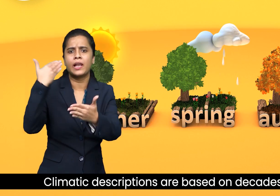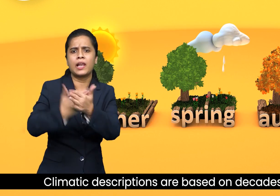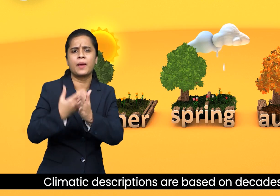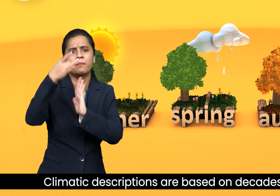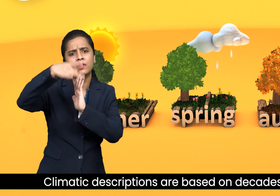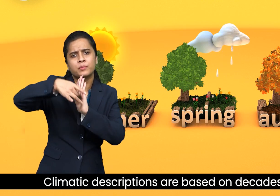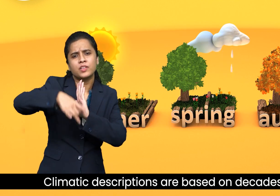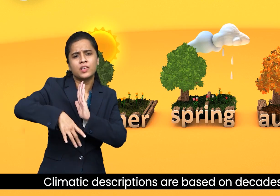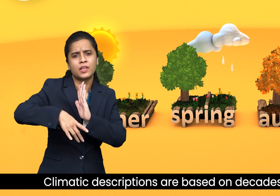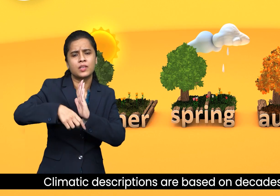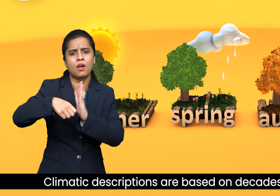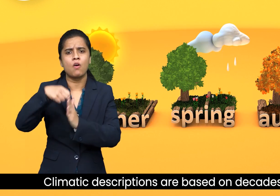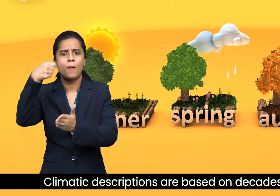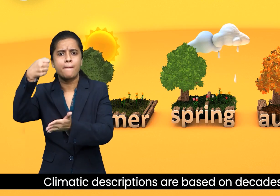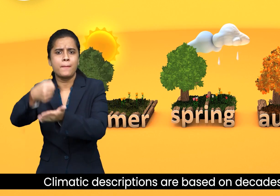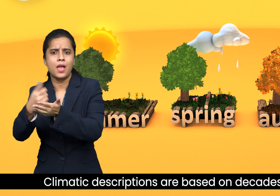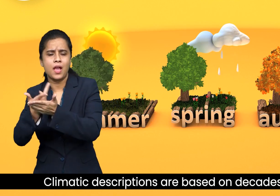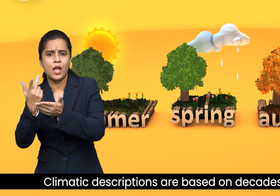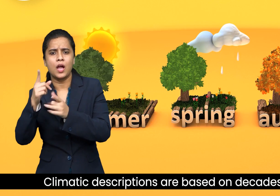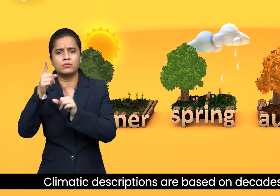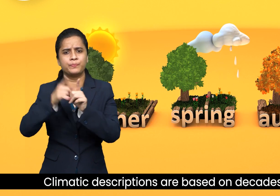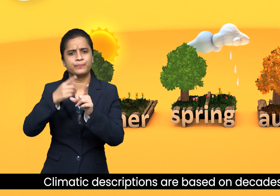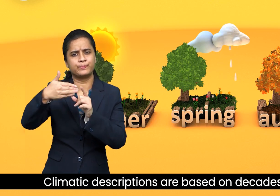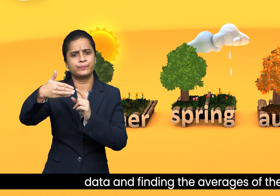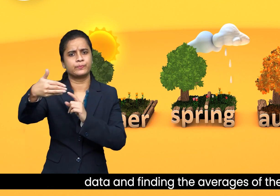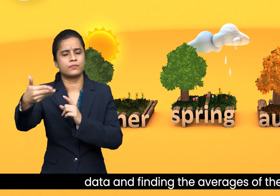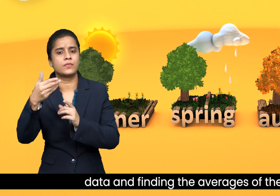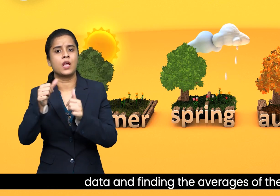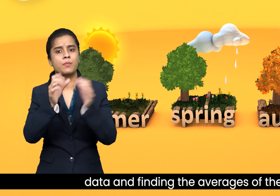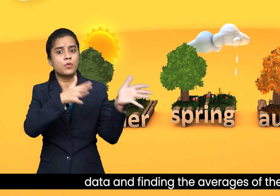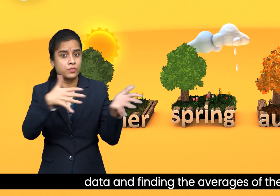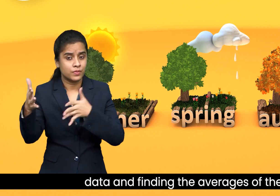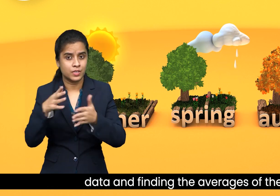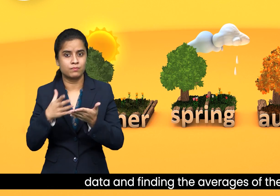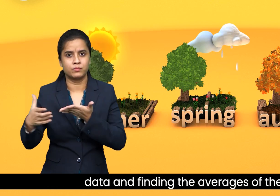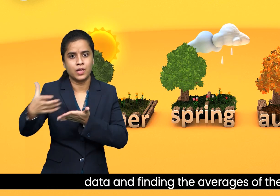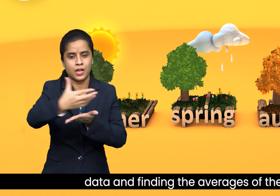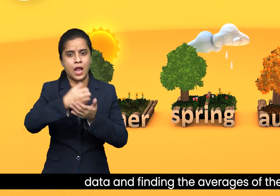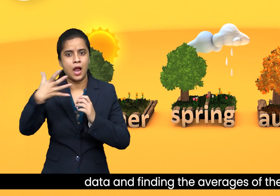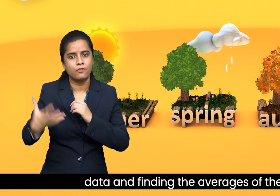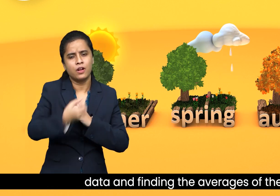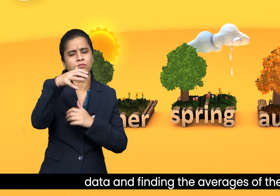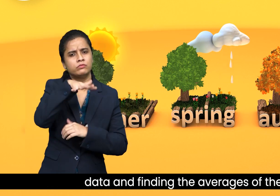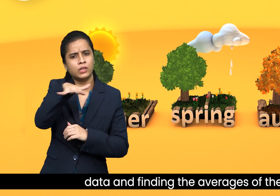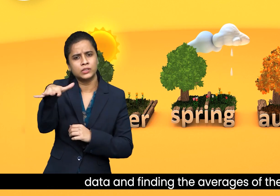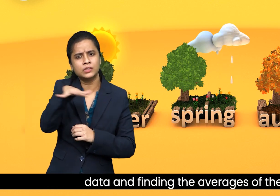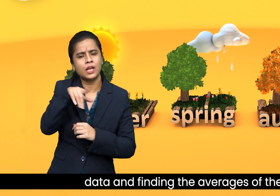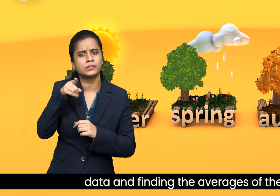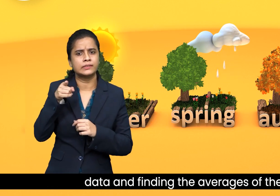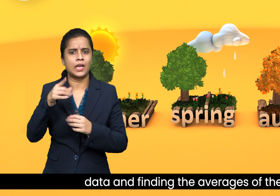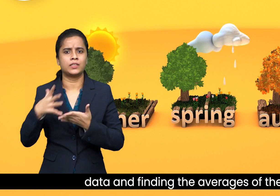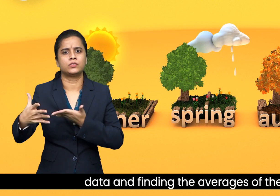Climatic descriptions are based on decades of atmospheric data and finding the averages of these